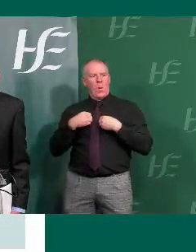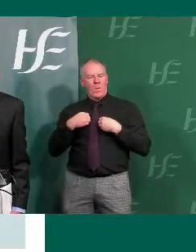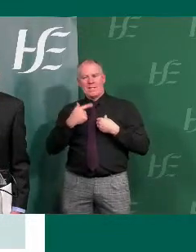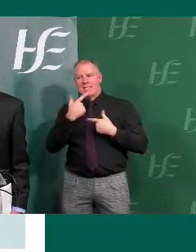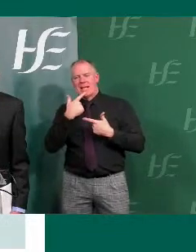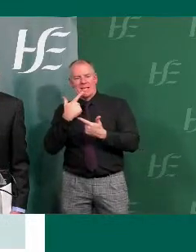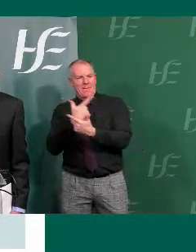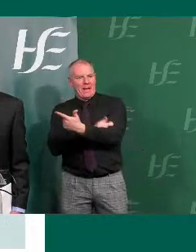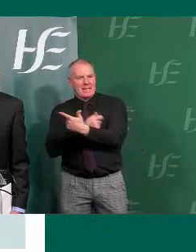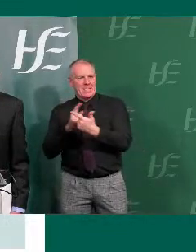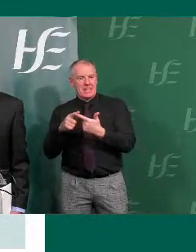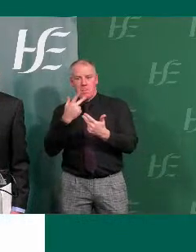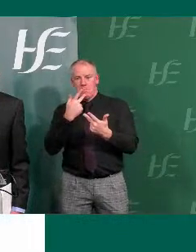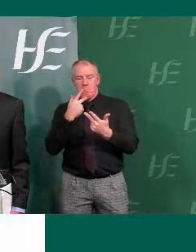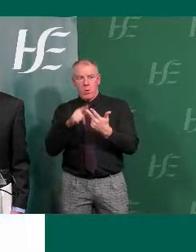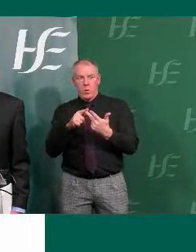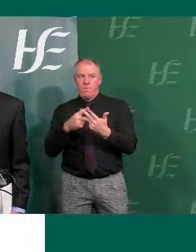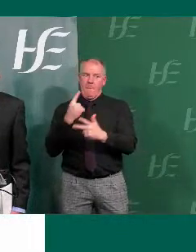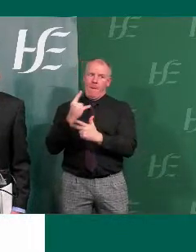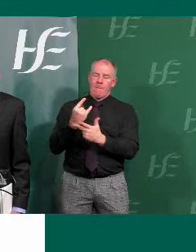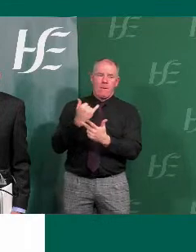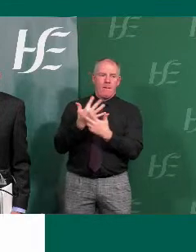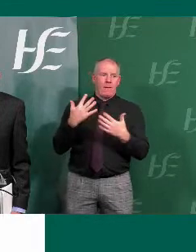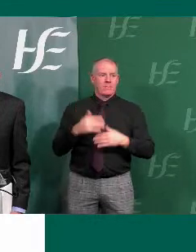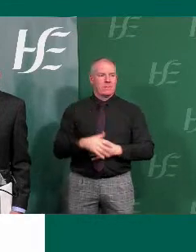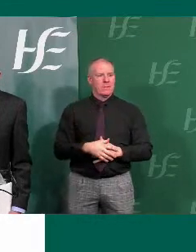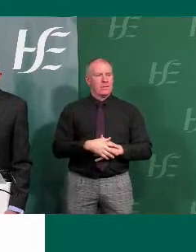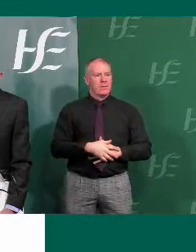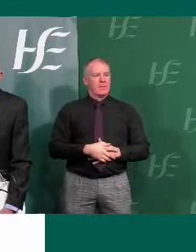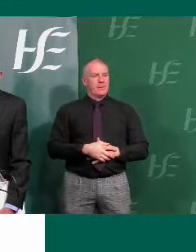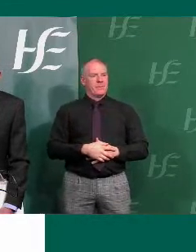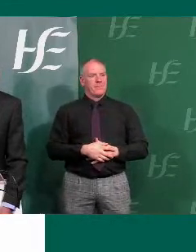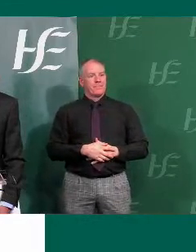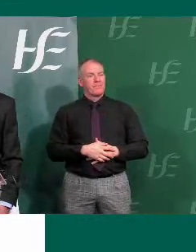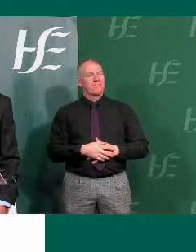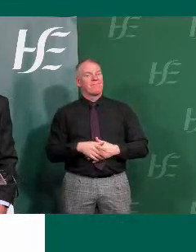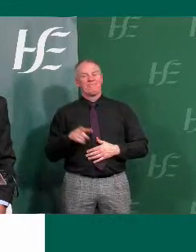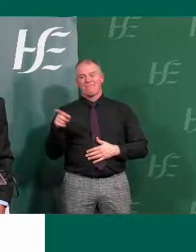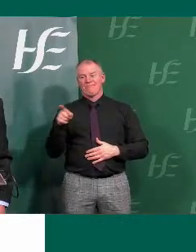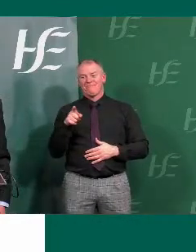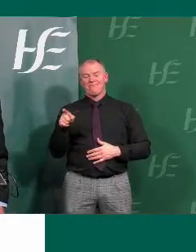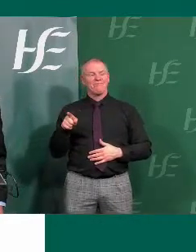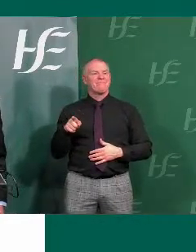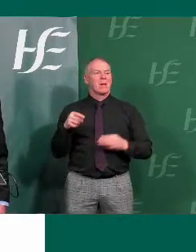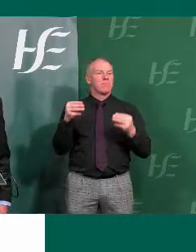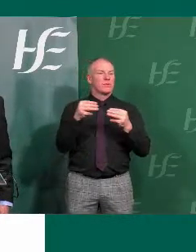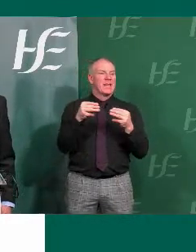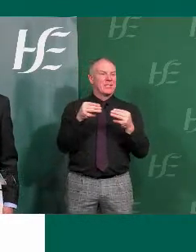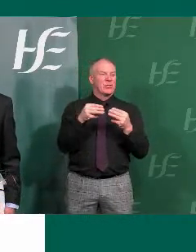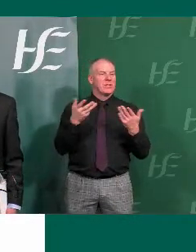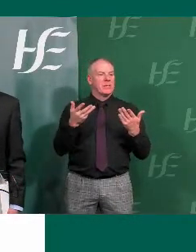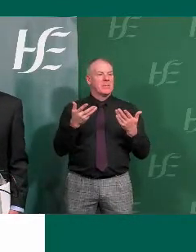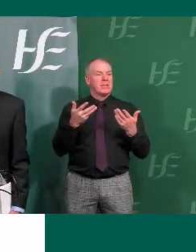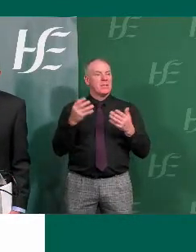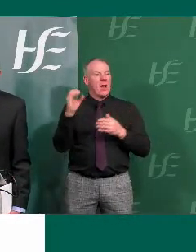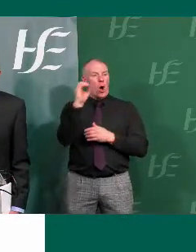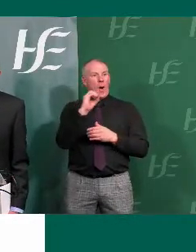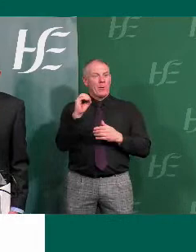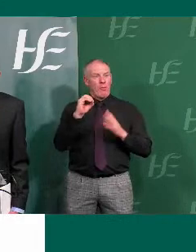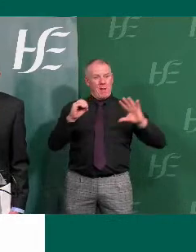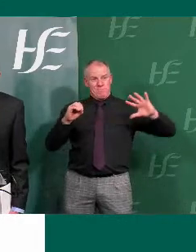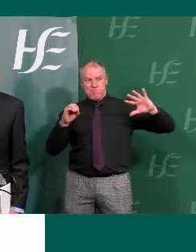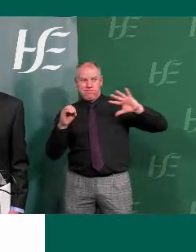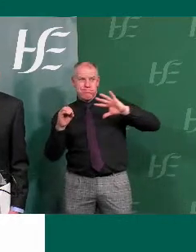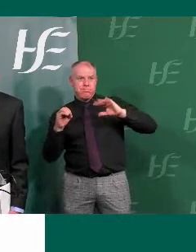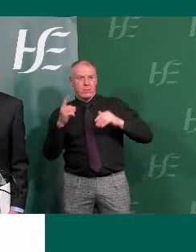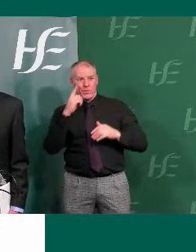second vaccine dose. And so when we look at this immunity story, again, Omicron attacking on the left-hand side of